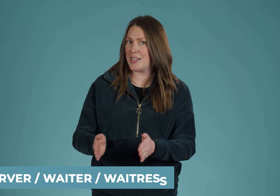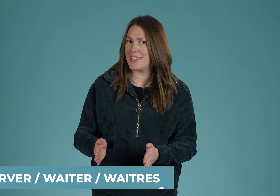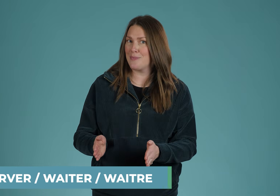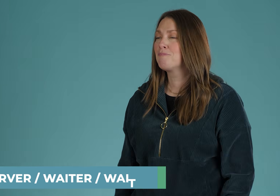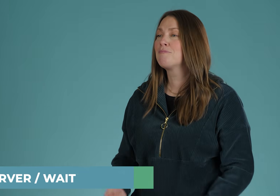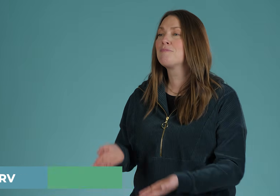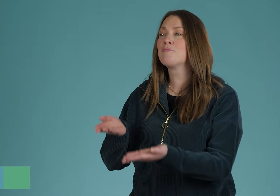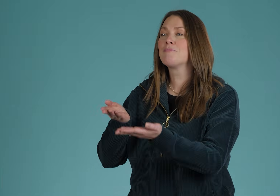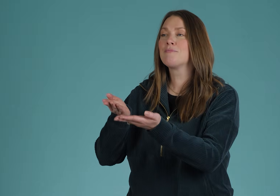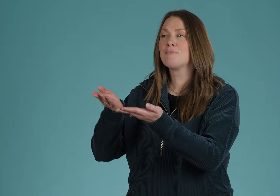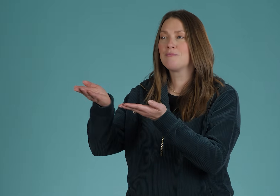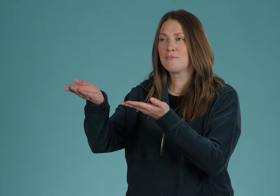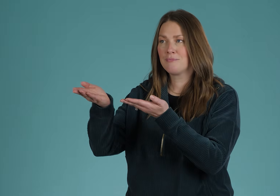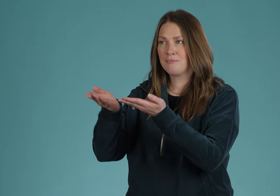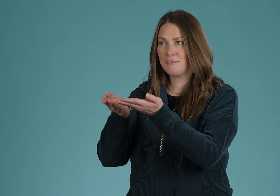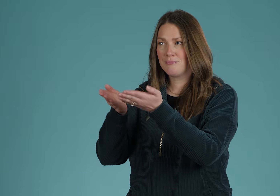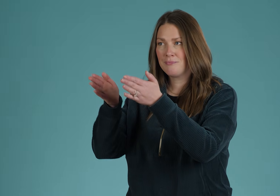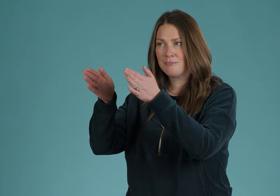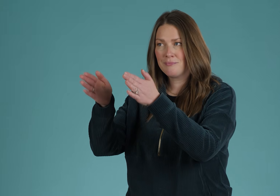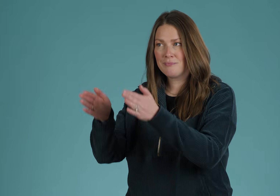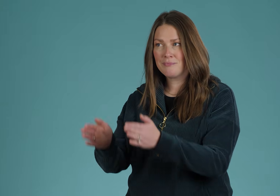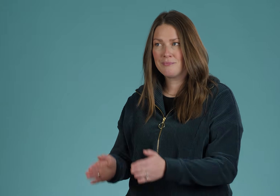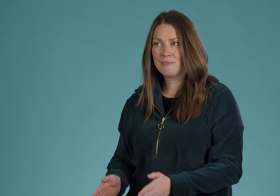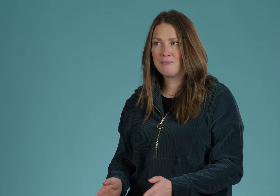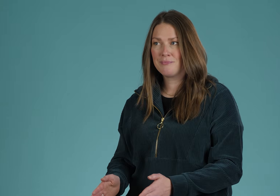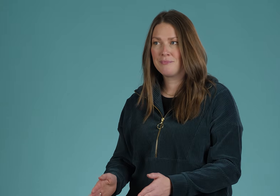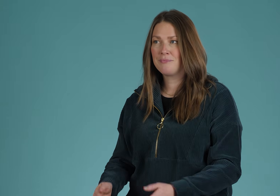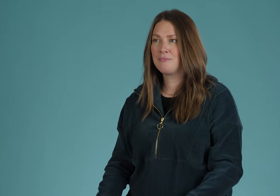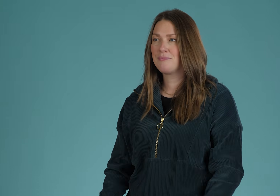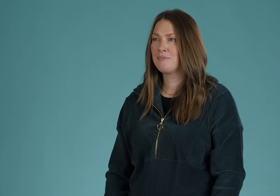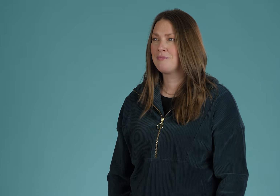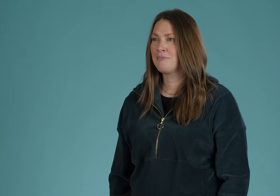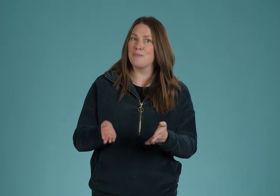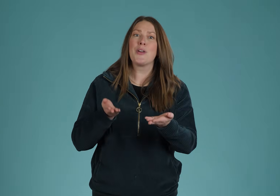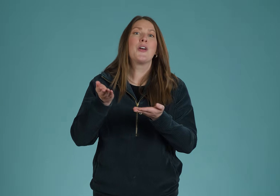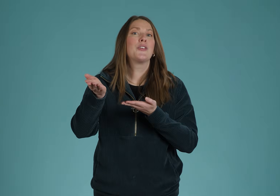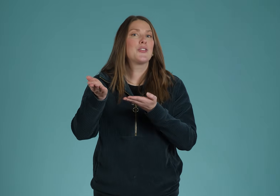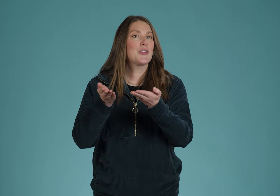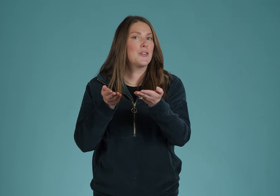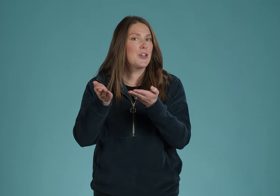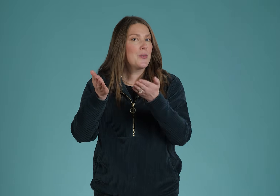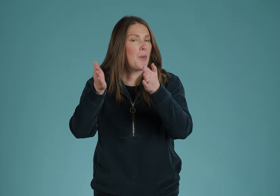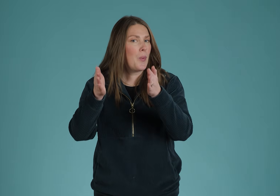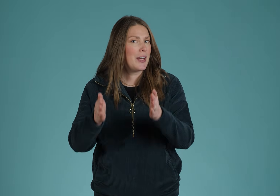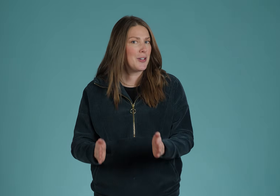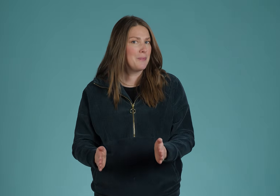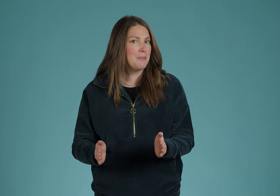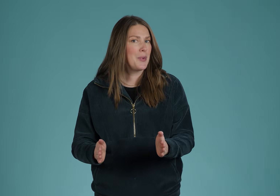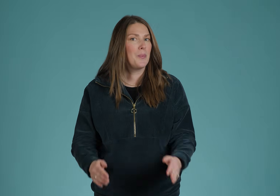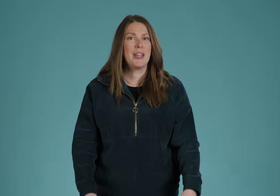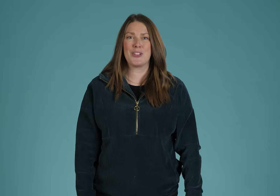waitress. You're serving with the agent marker. Server, waiter,